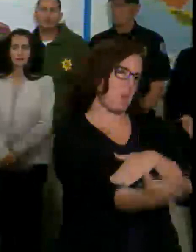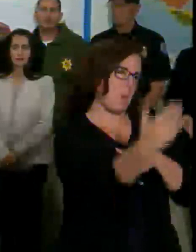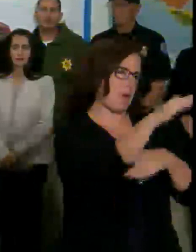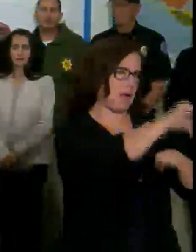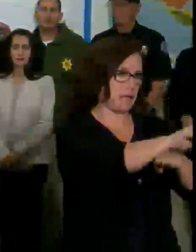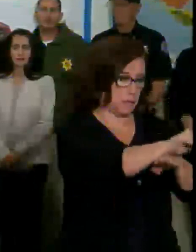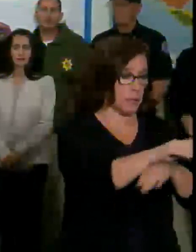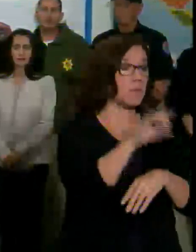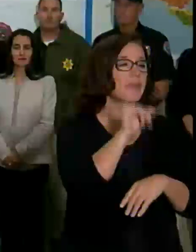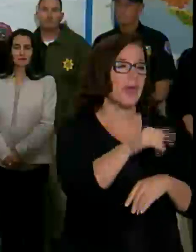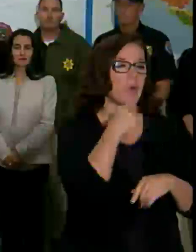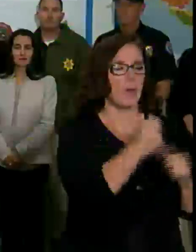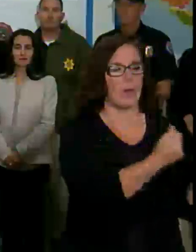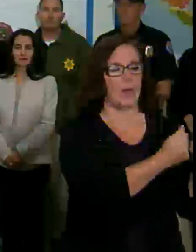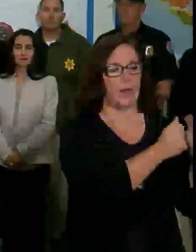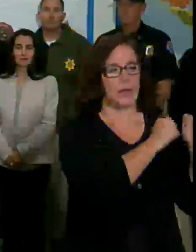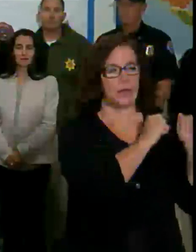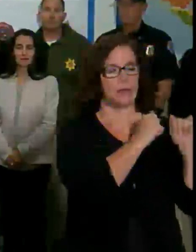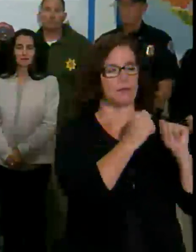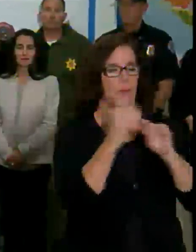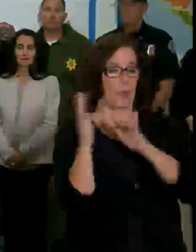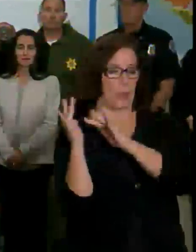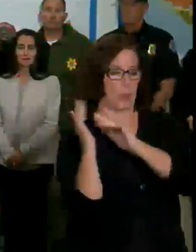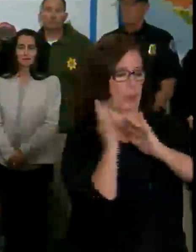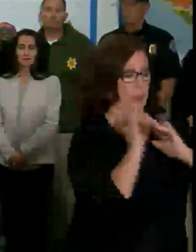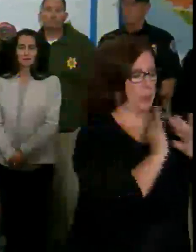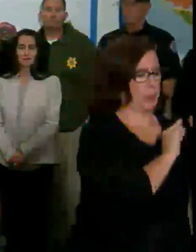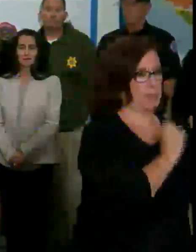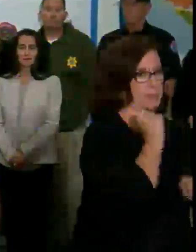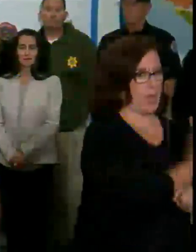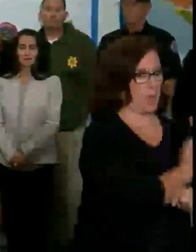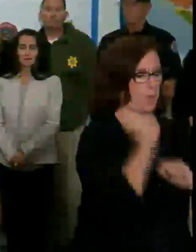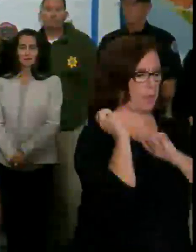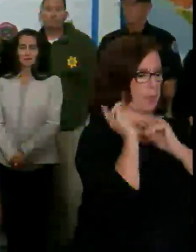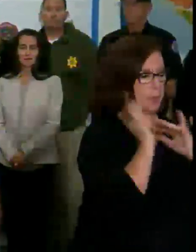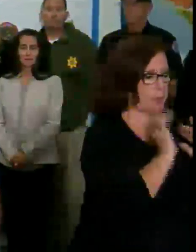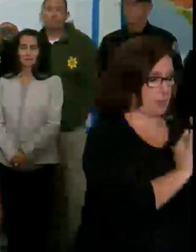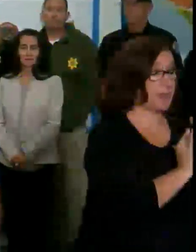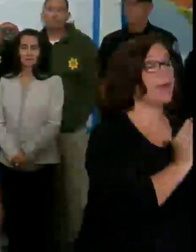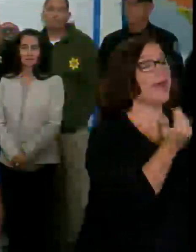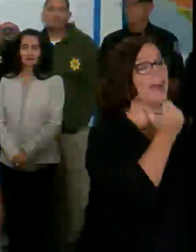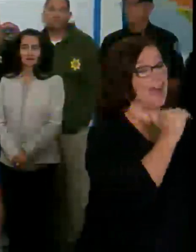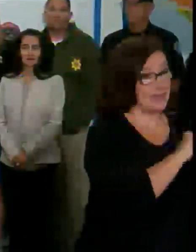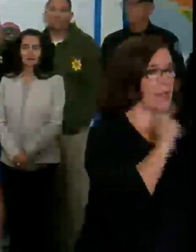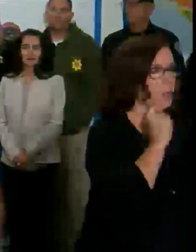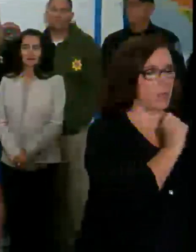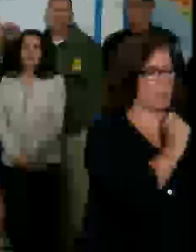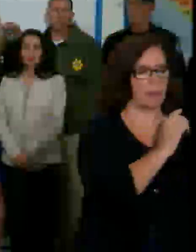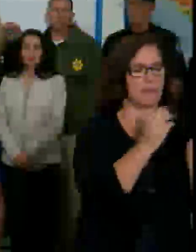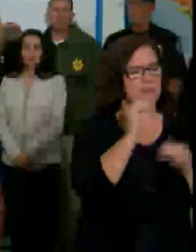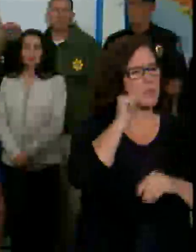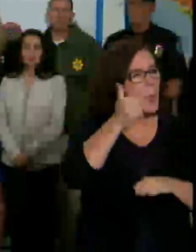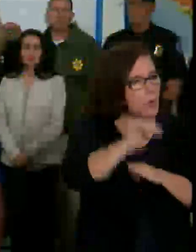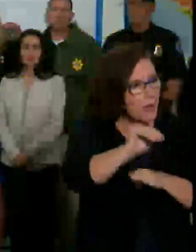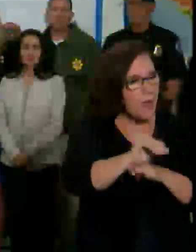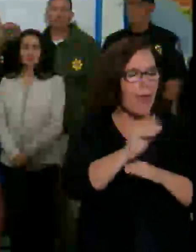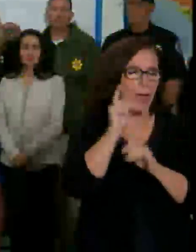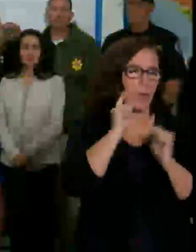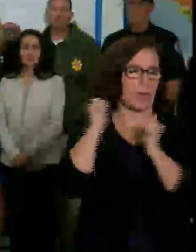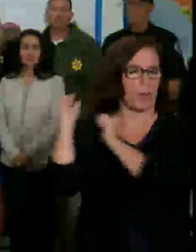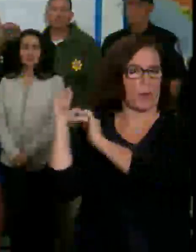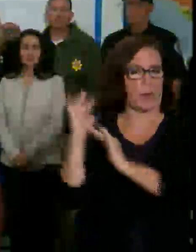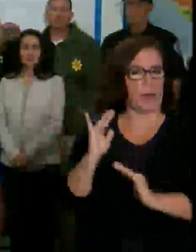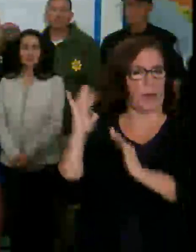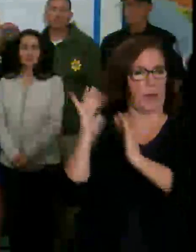a more southerly up valley direction again. But then tomorrow evening, those winds will switch yet again back to the north and northeast and probably be a